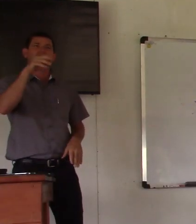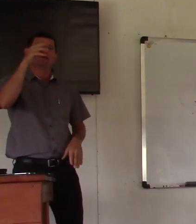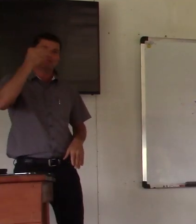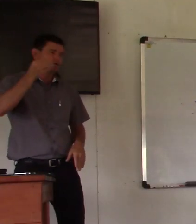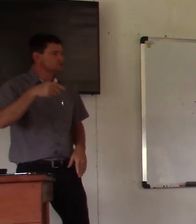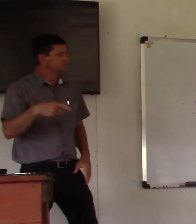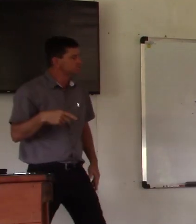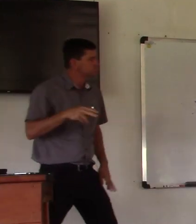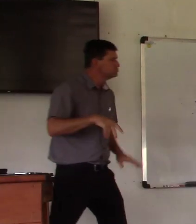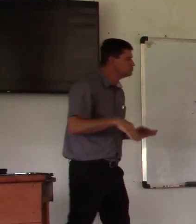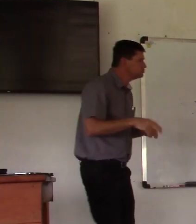And Moses.